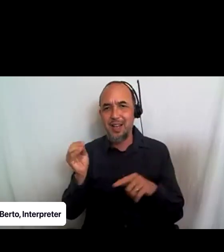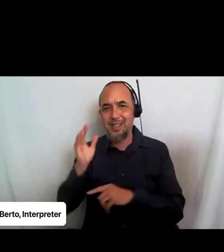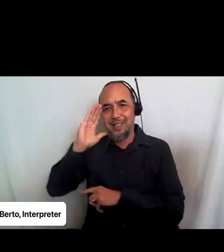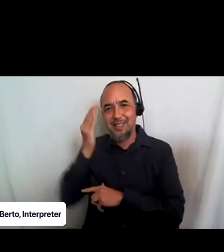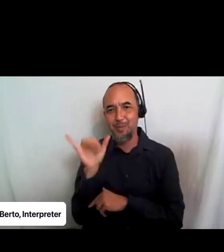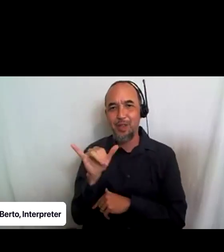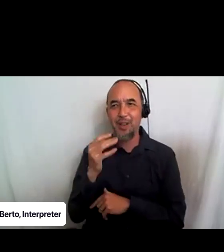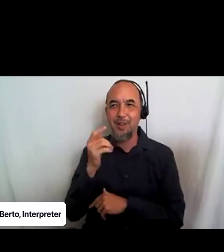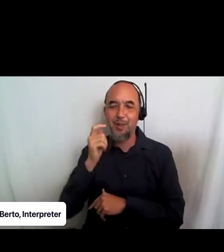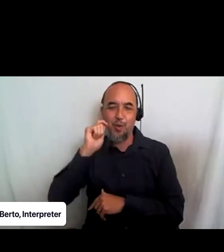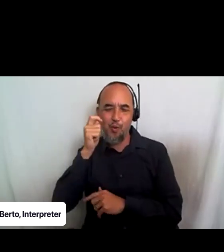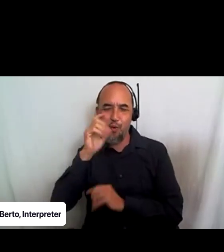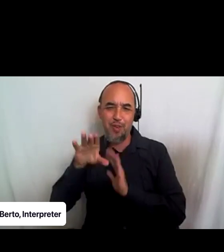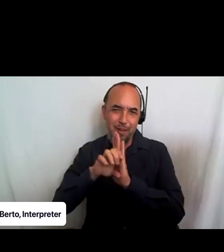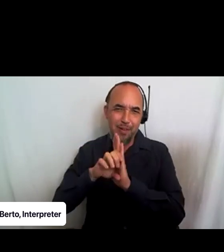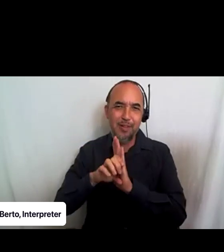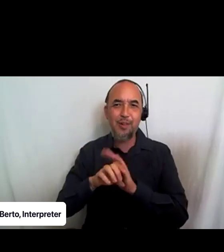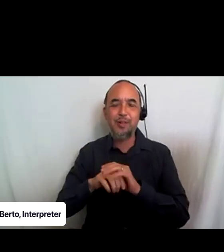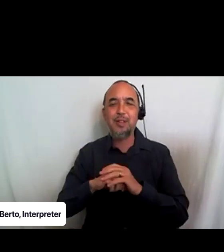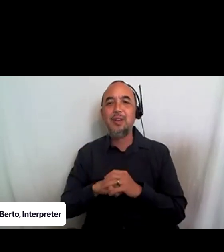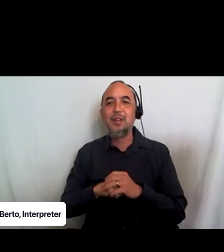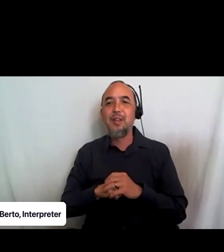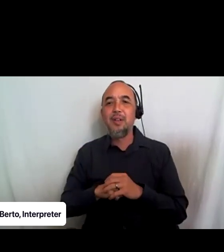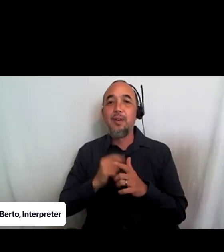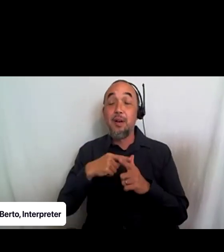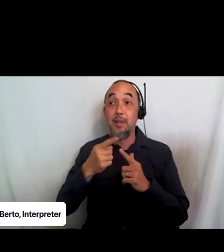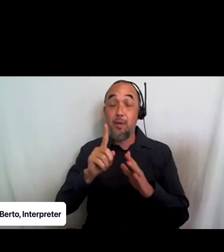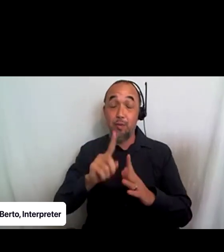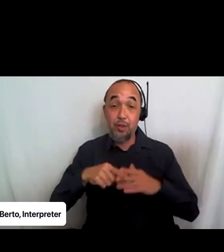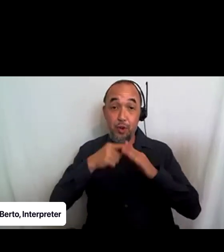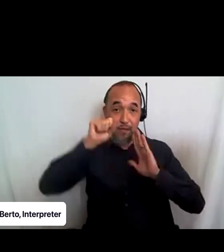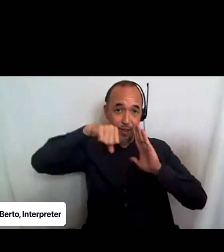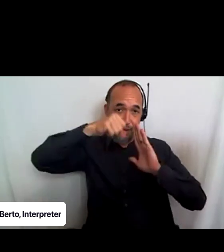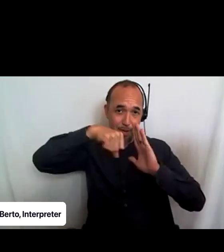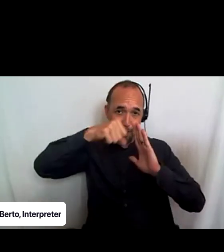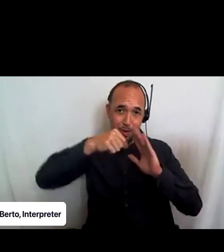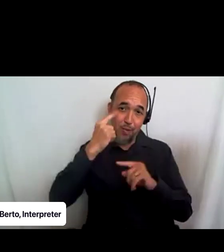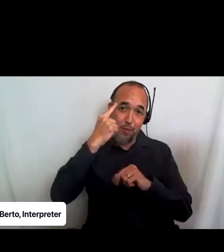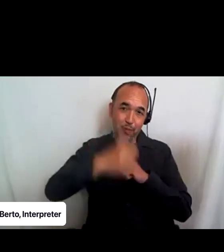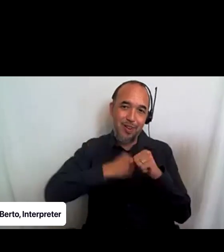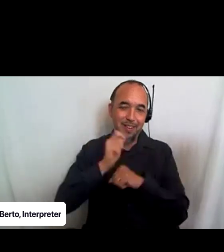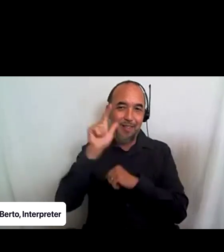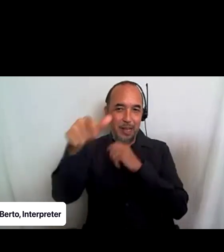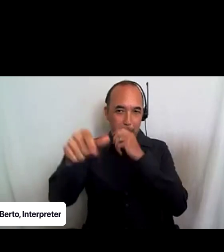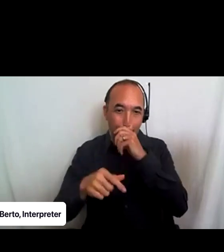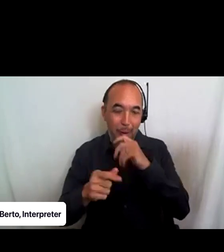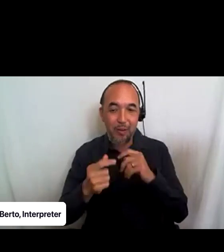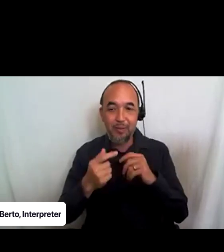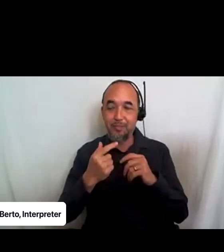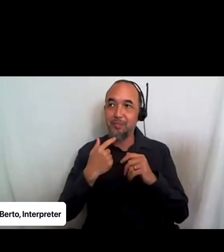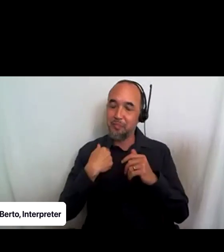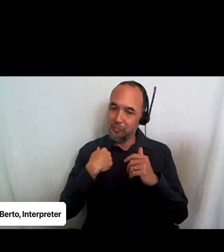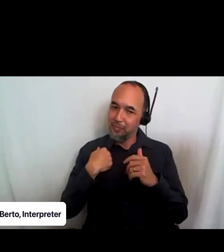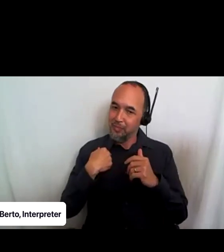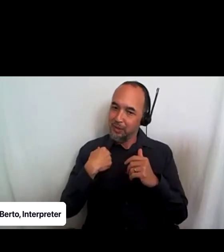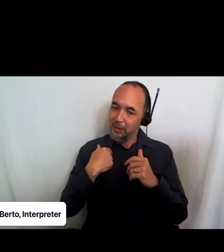mix, cool character. And then once we started filming, and finally, a year later, I got the audition for Roach. They